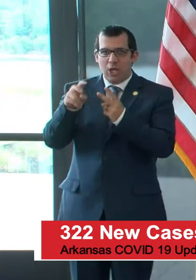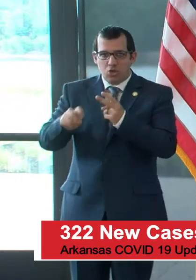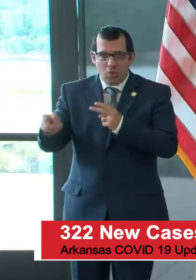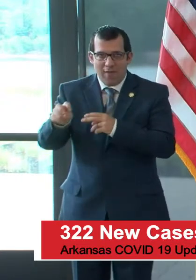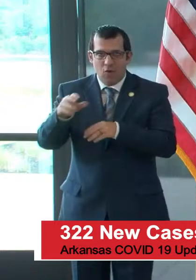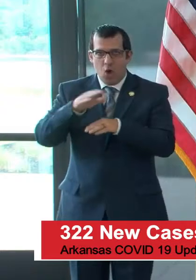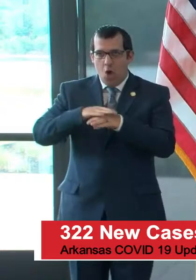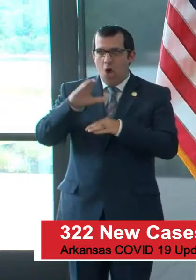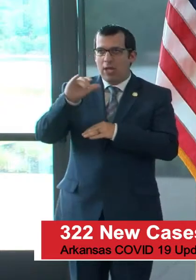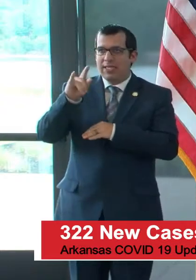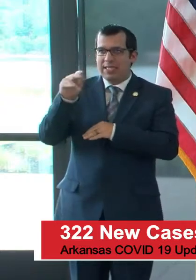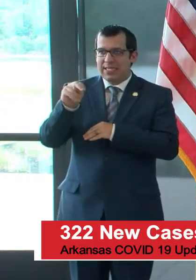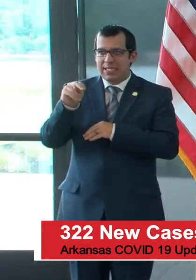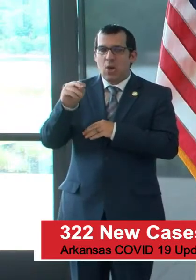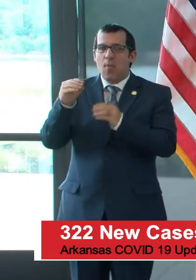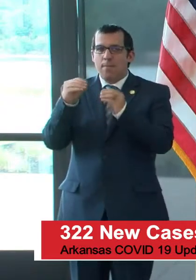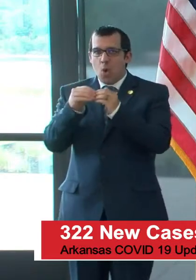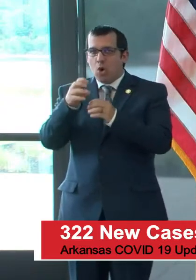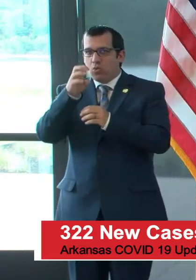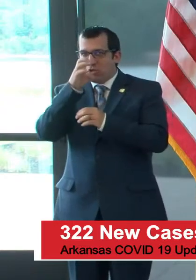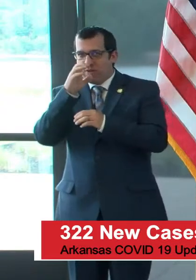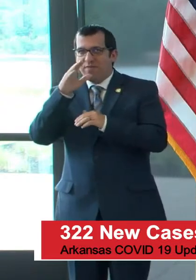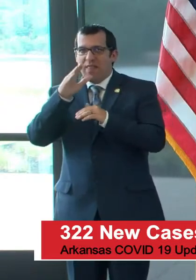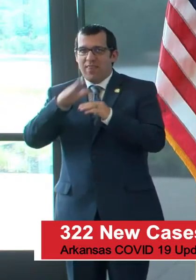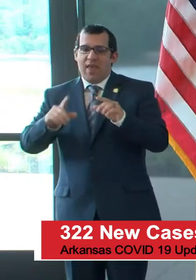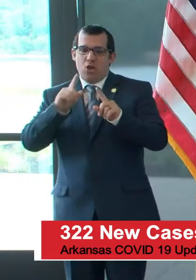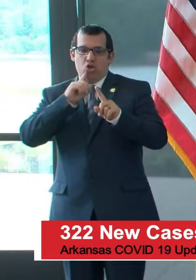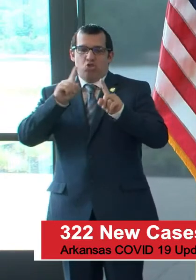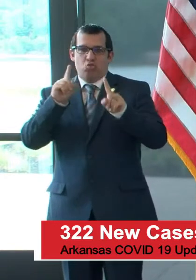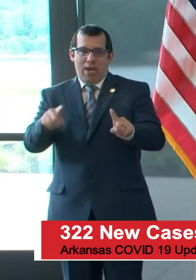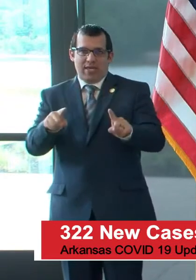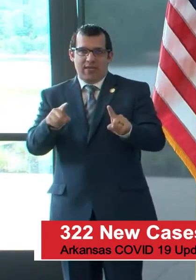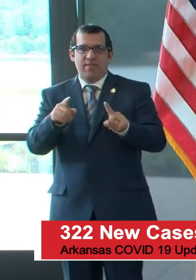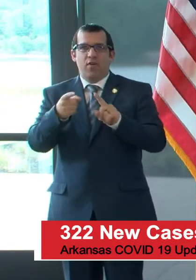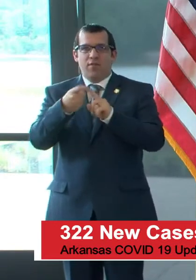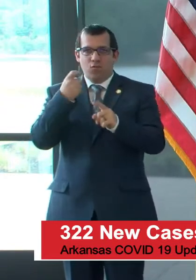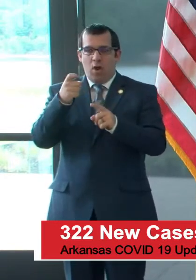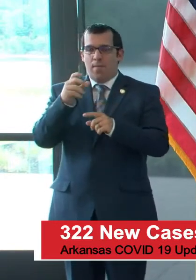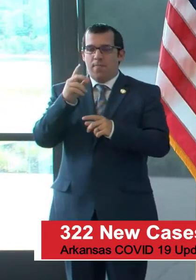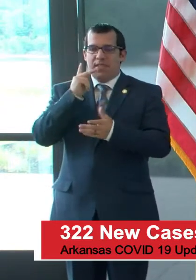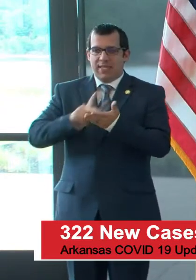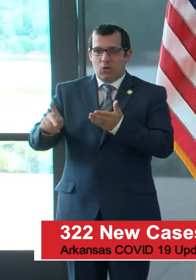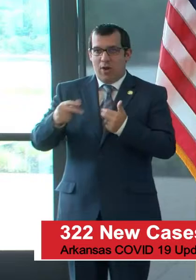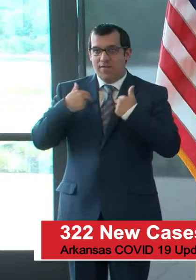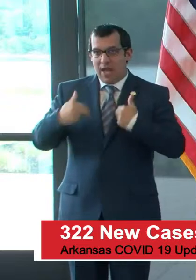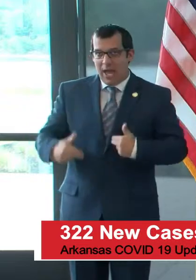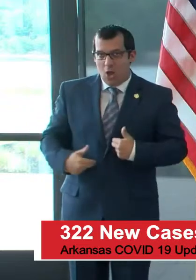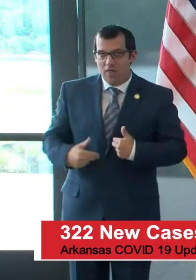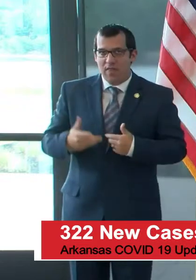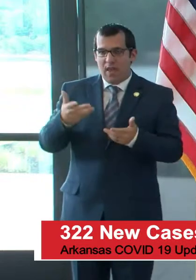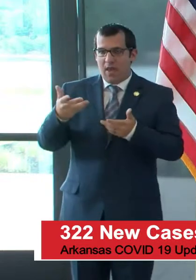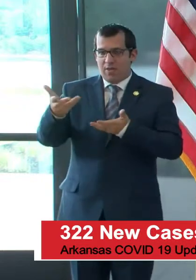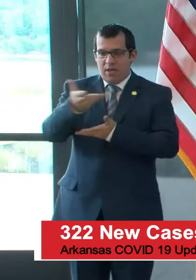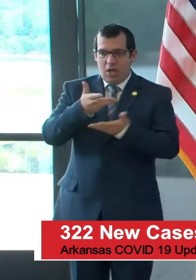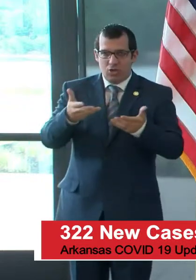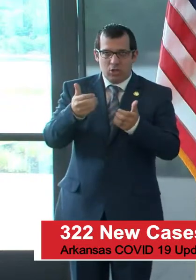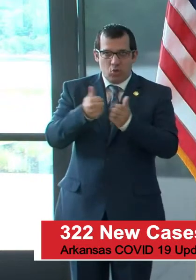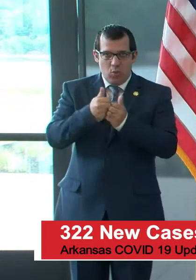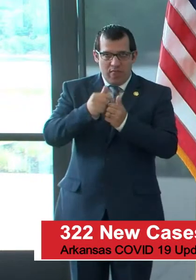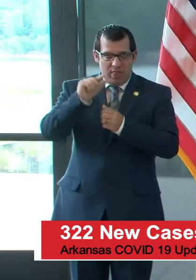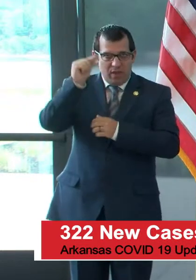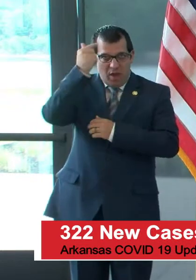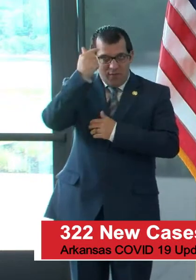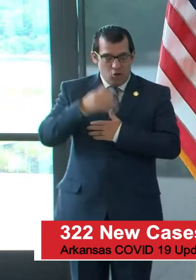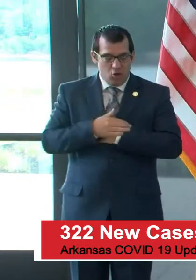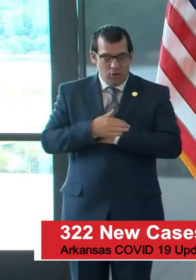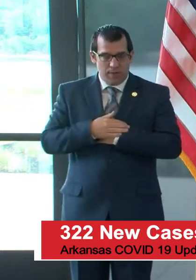upon citizens that is more restrictive than a directive or guideline issued by the Secretary of Health in consultation with the governor.